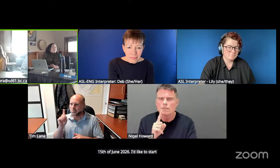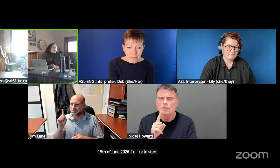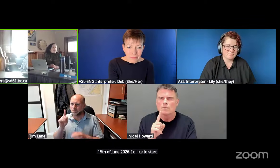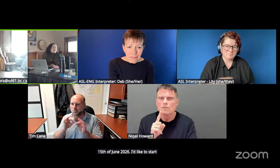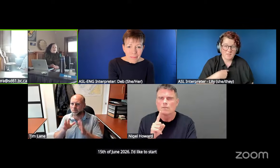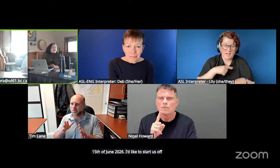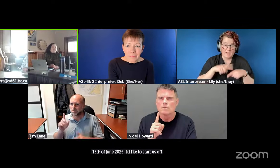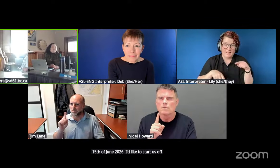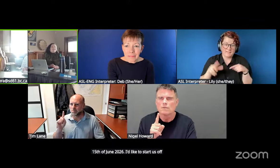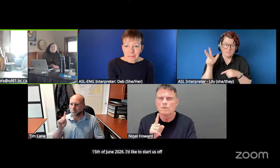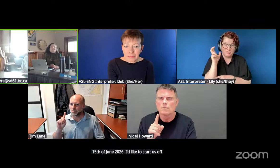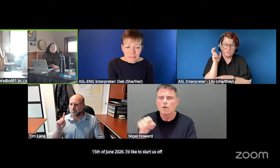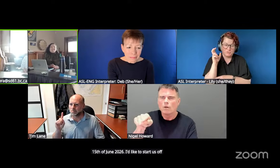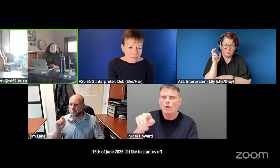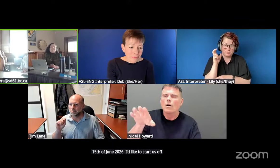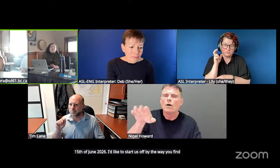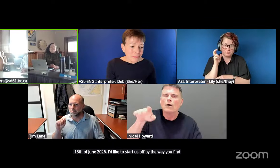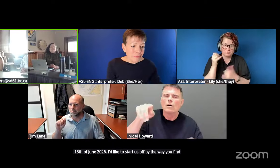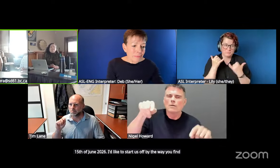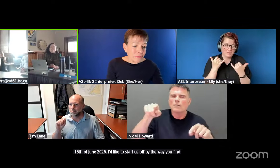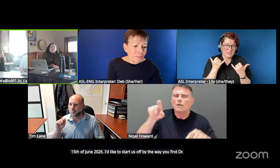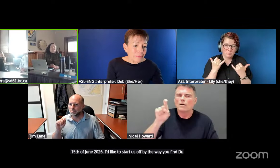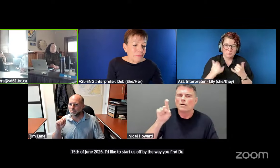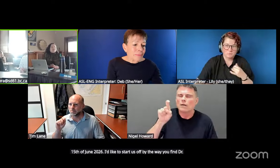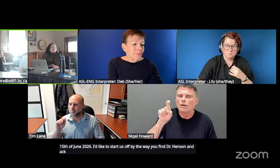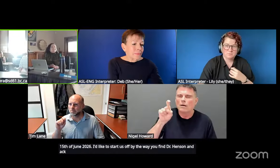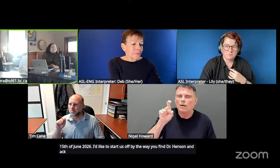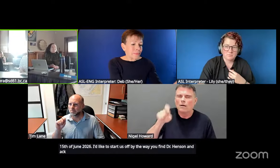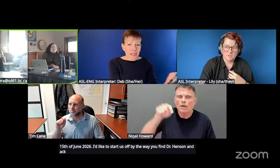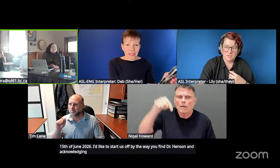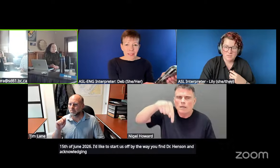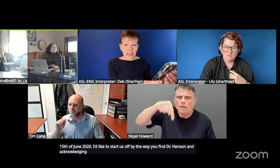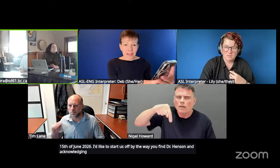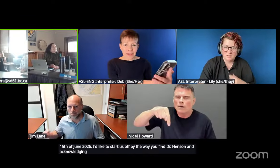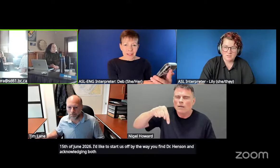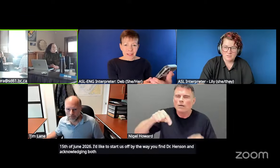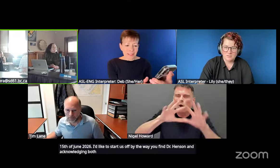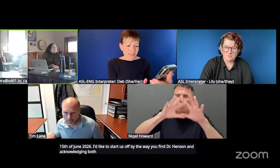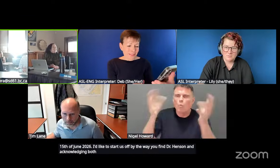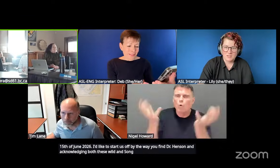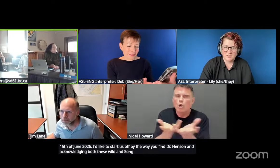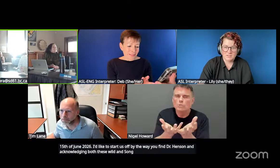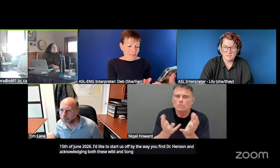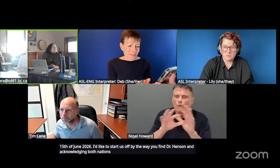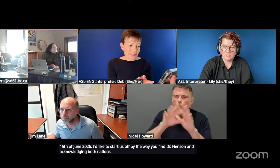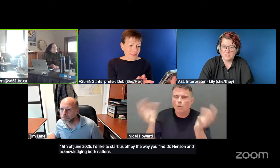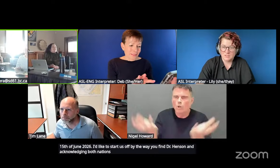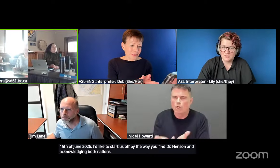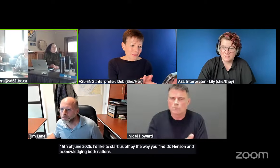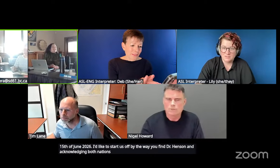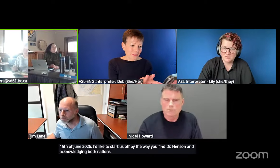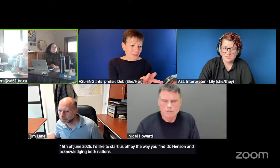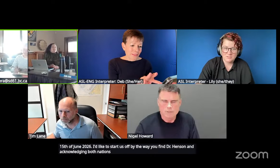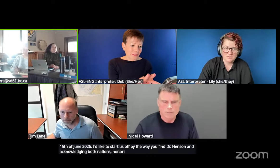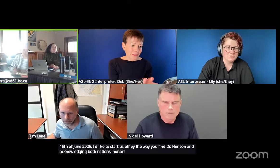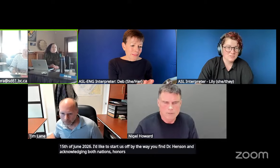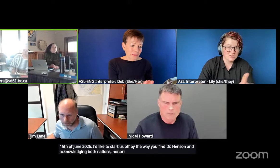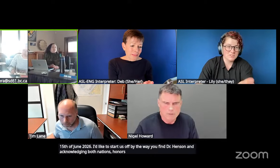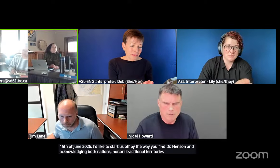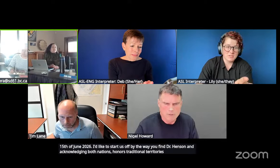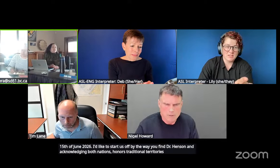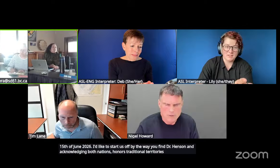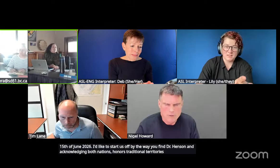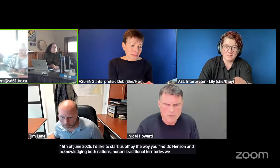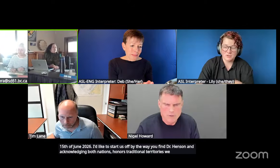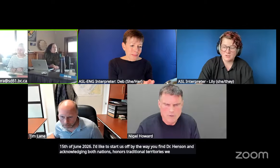in a good way by recognizing and acknowledging both the Esquimalt and Songhees nations, honors traditional territories. We live,